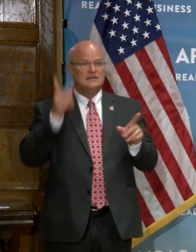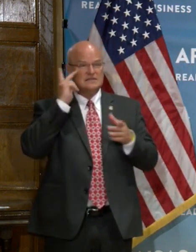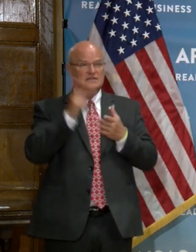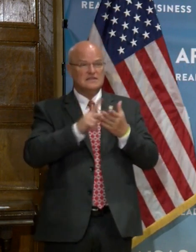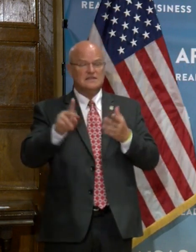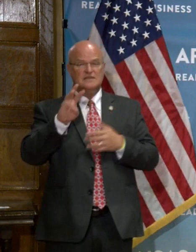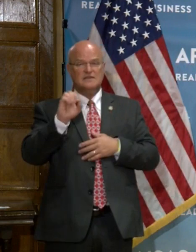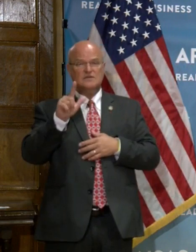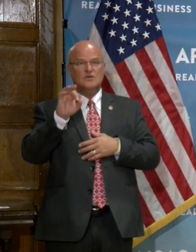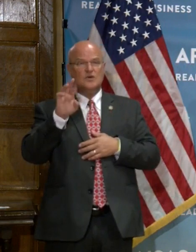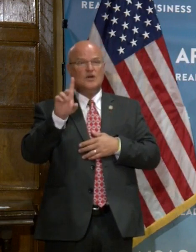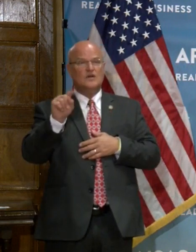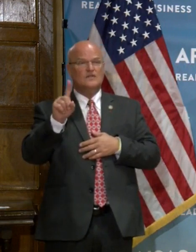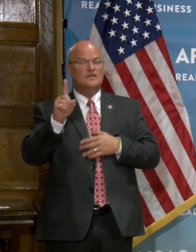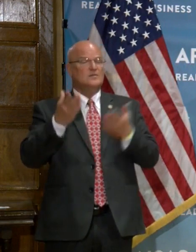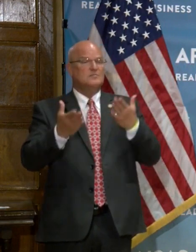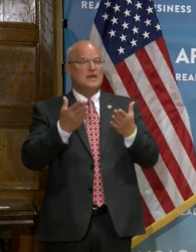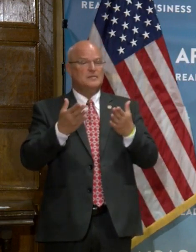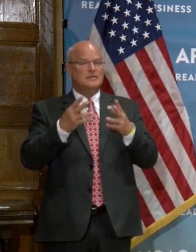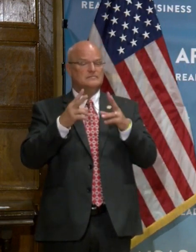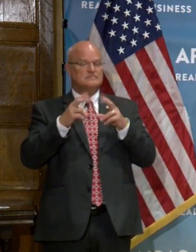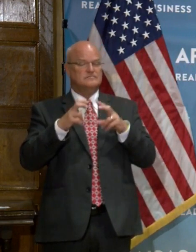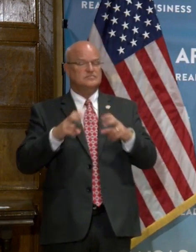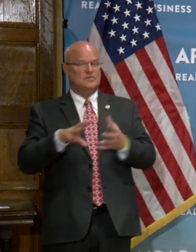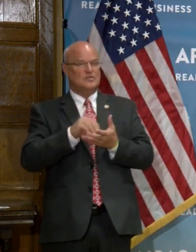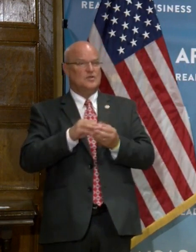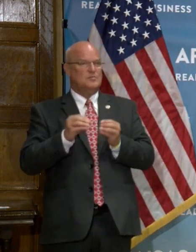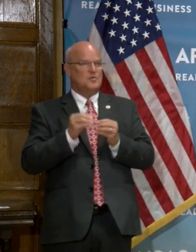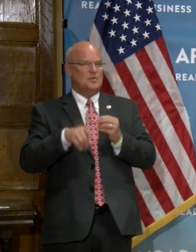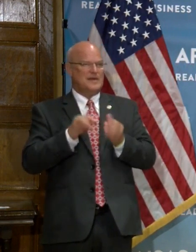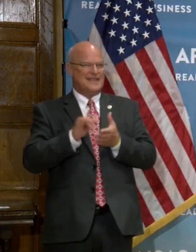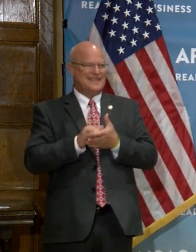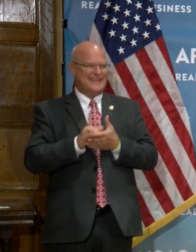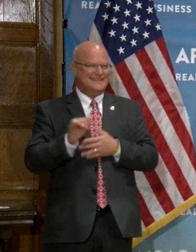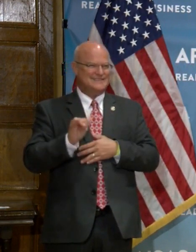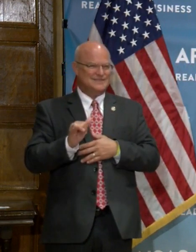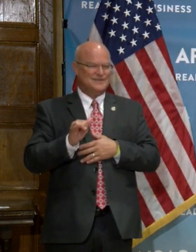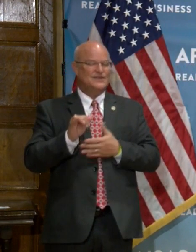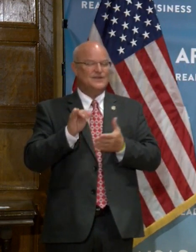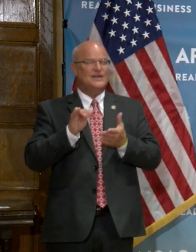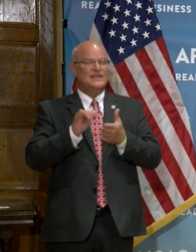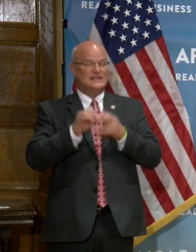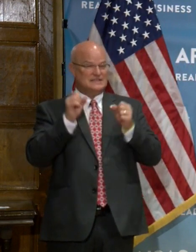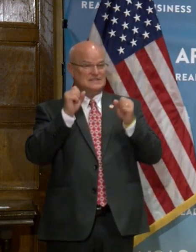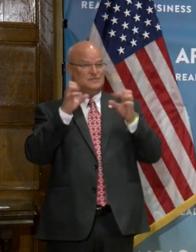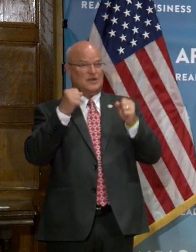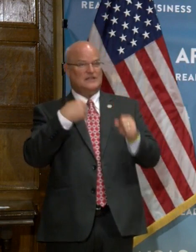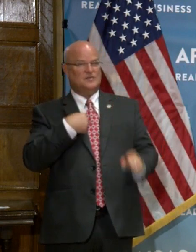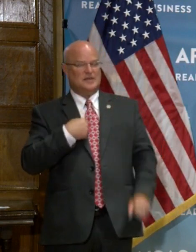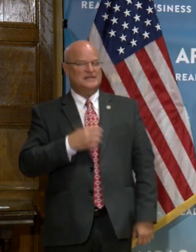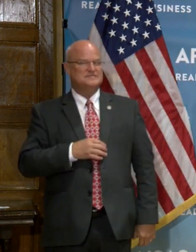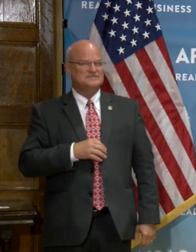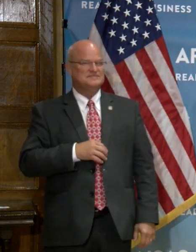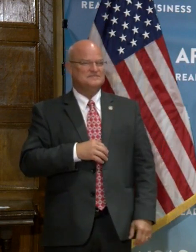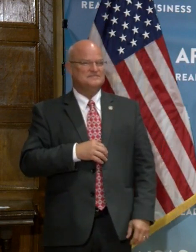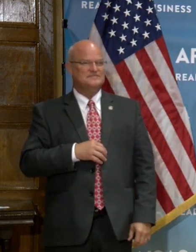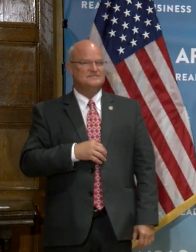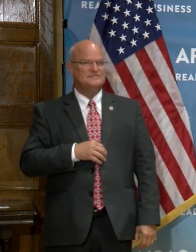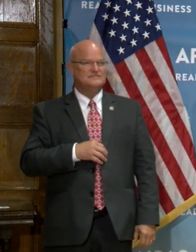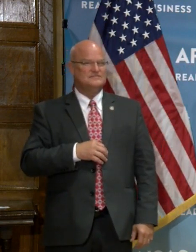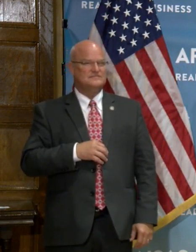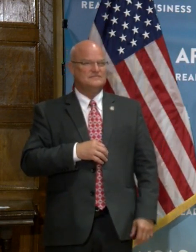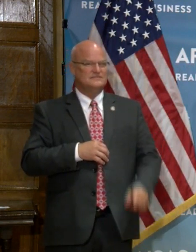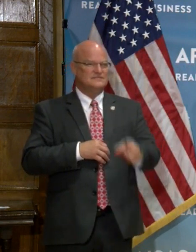Secretary Walther might be able to dig in and learn a little bit more about that, which is a surprise to me. All